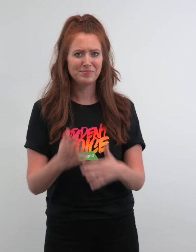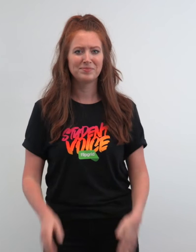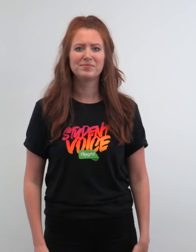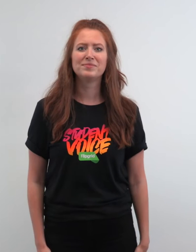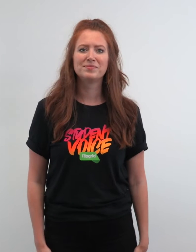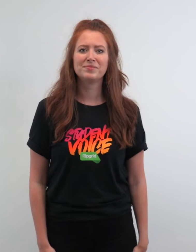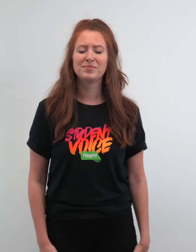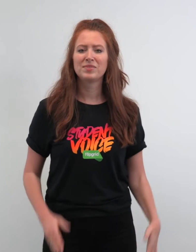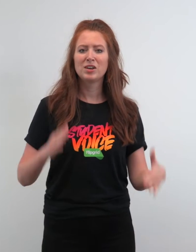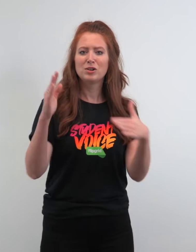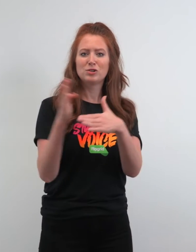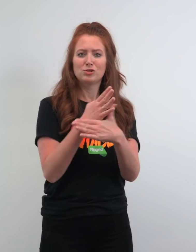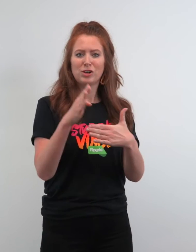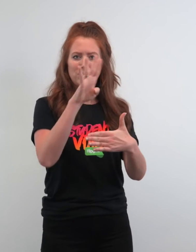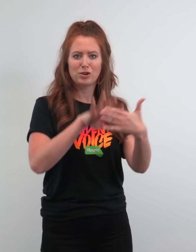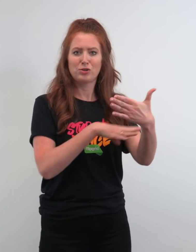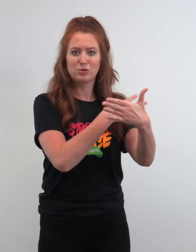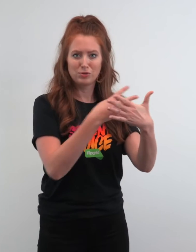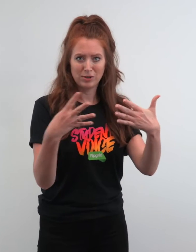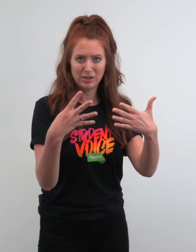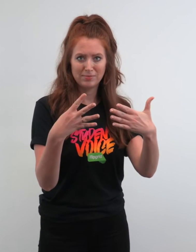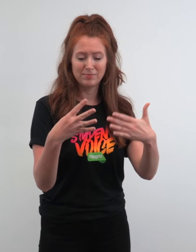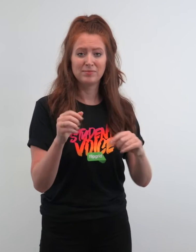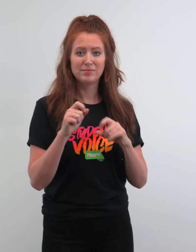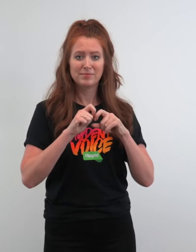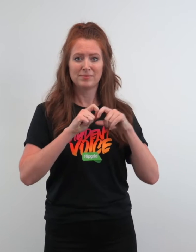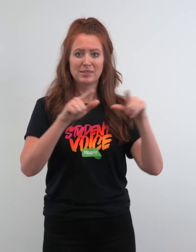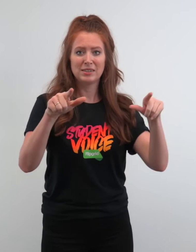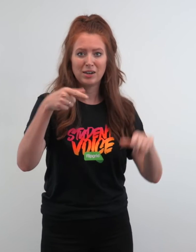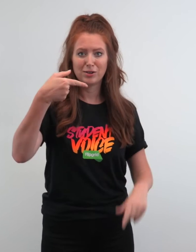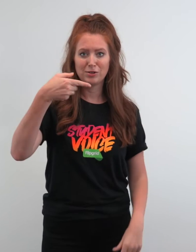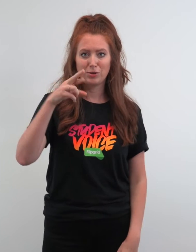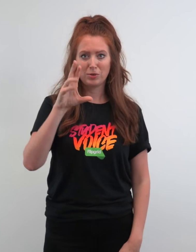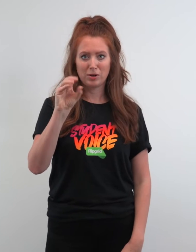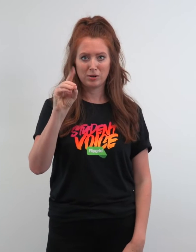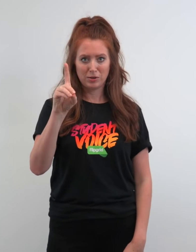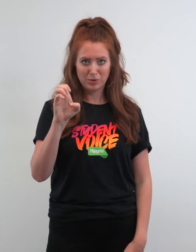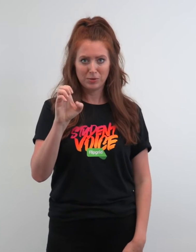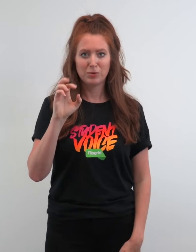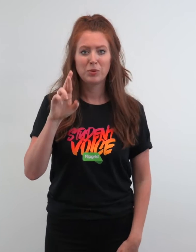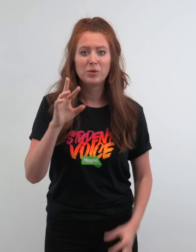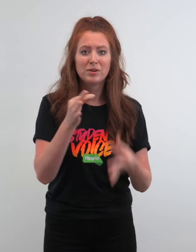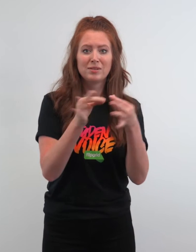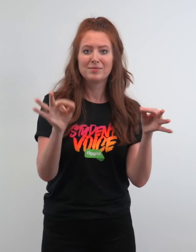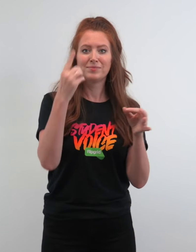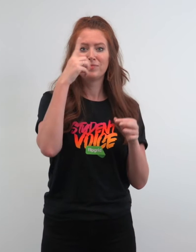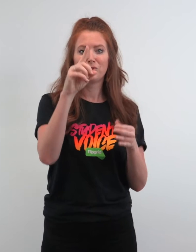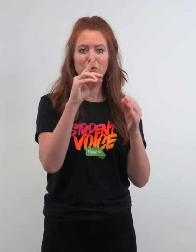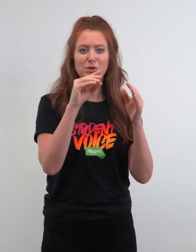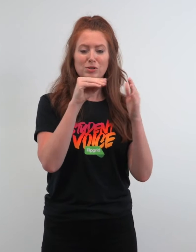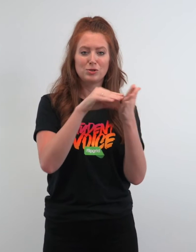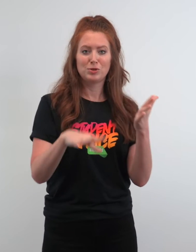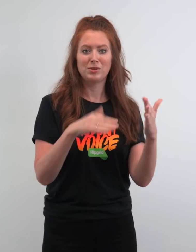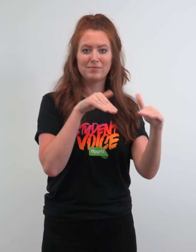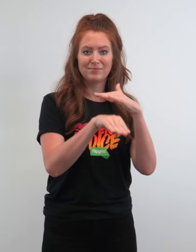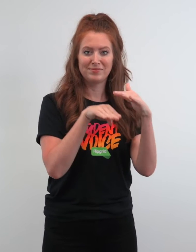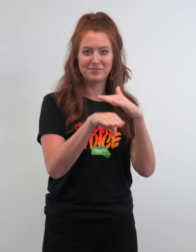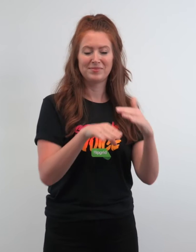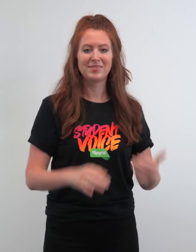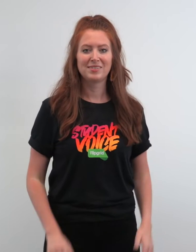How do you share? Share your grid. Send out the QR code or the link for students to